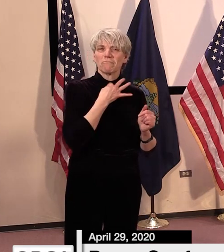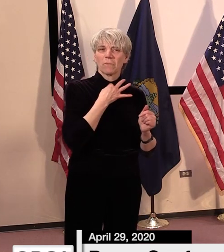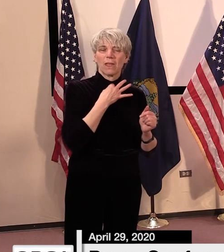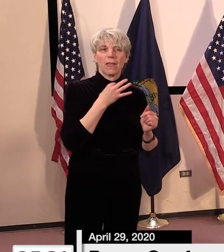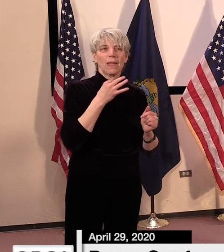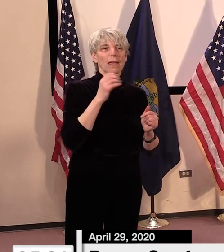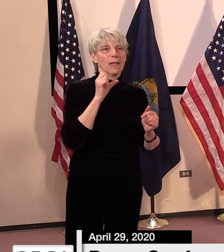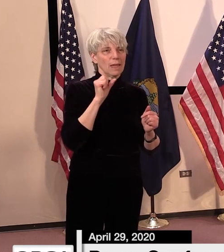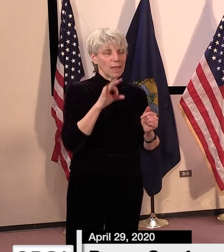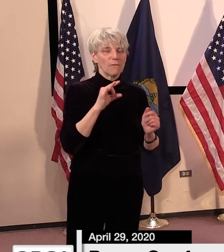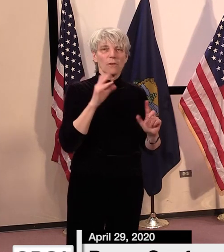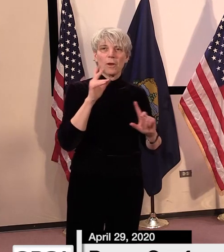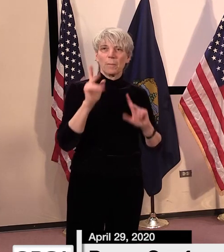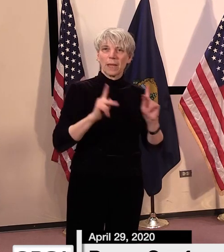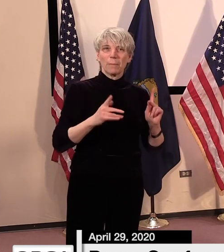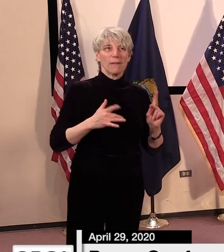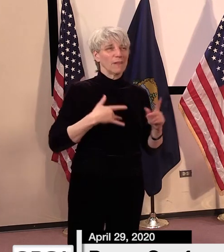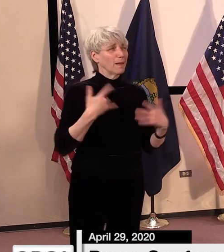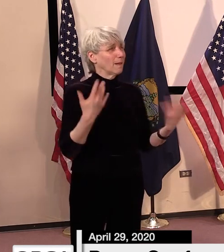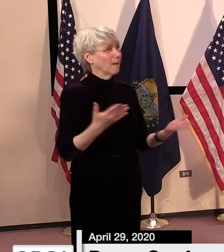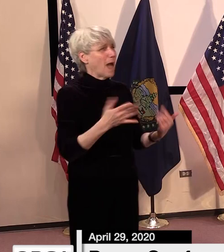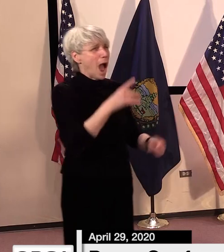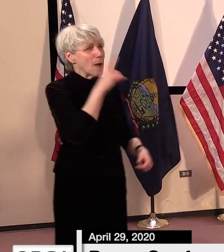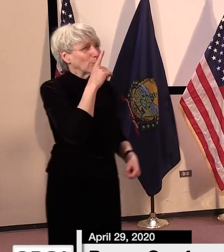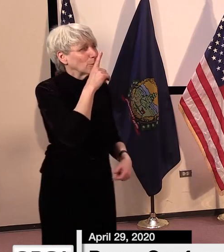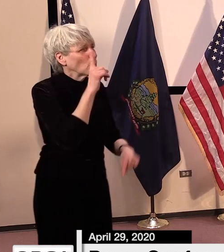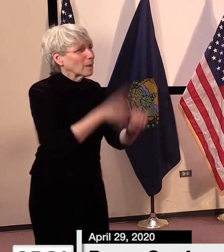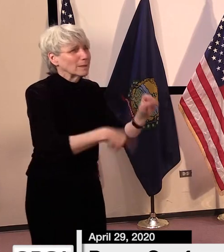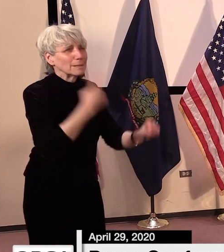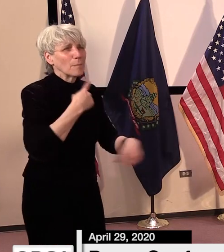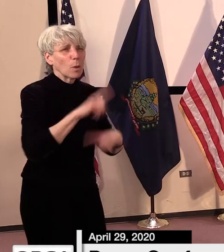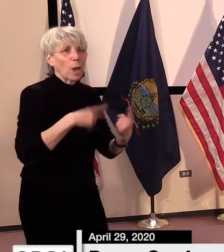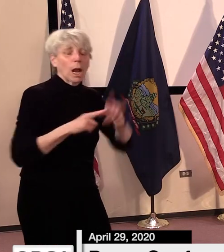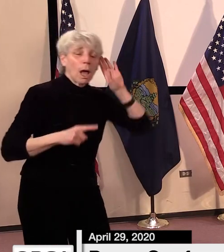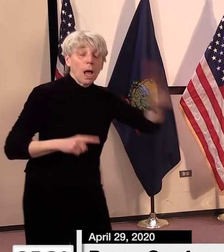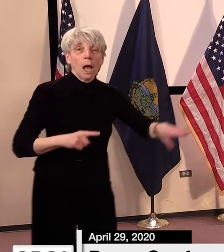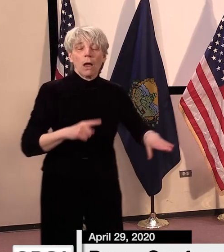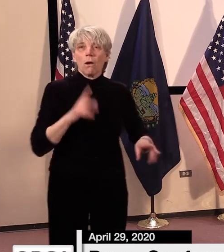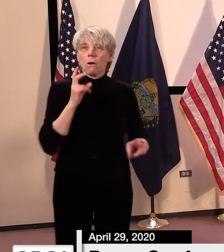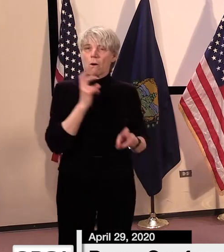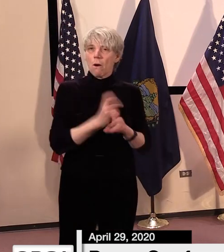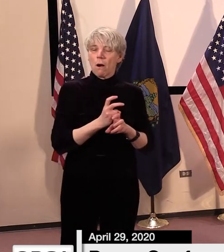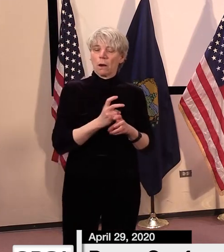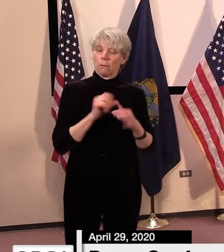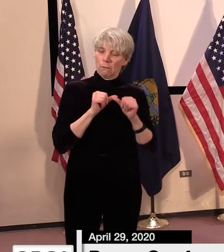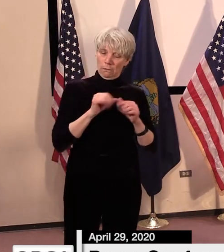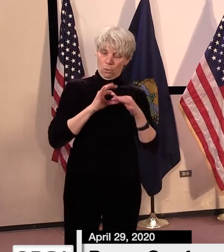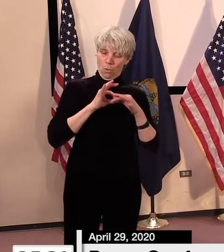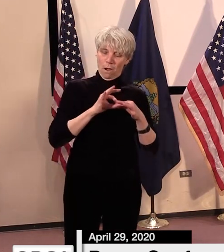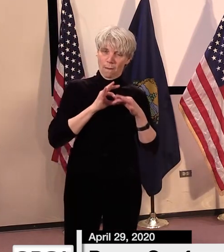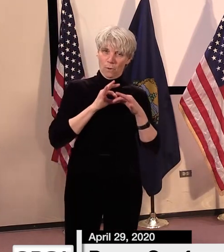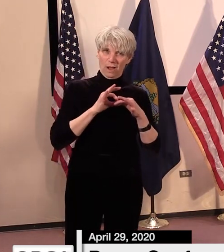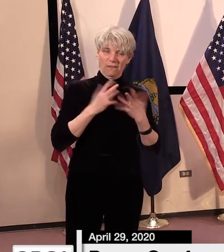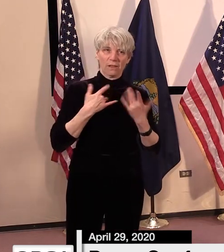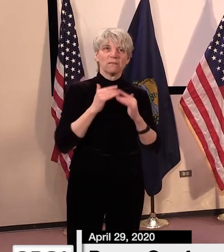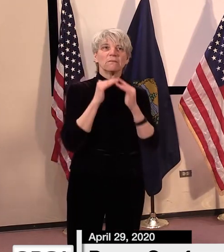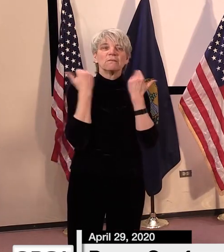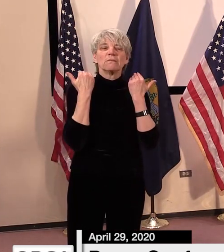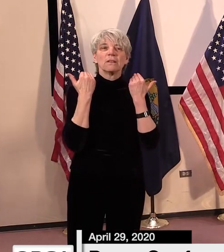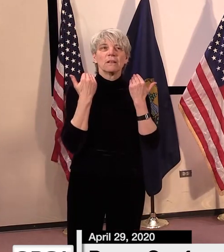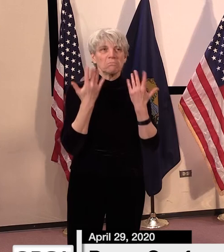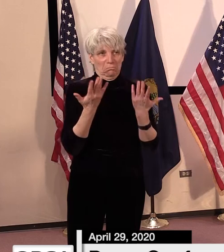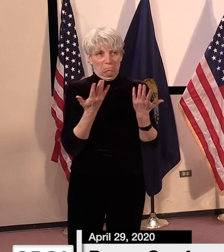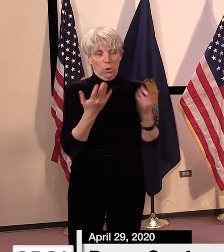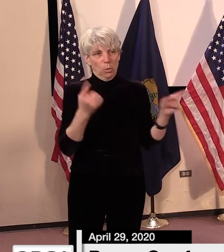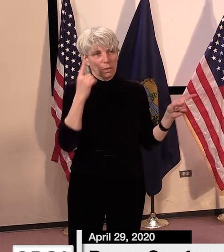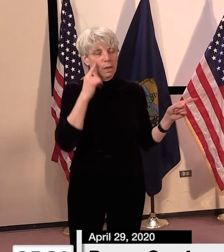they don't have a sense of when it will be over? Well, again, I think we've been fairly measured. I think I've been having